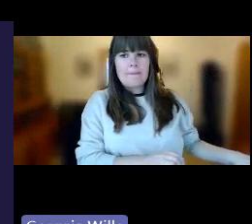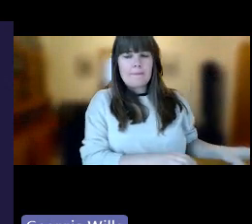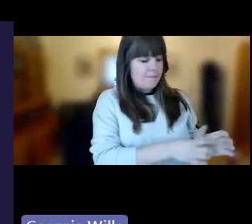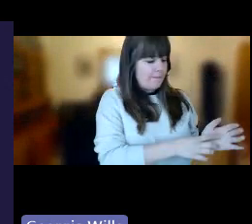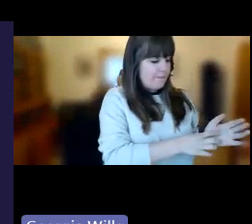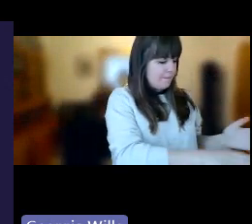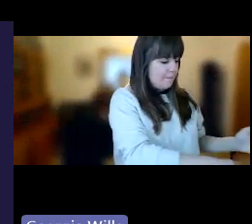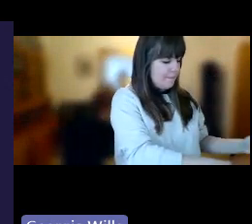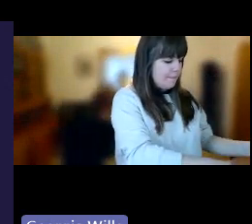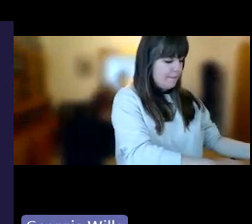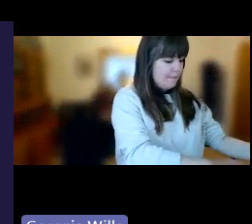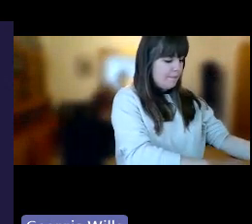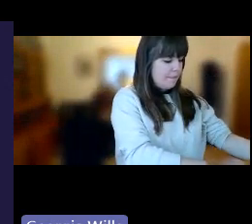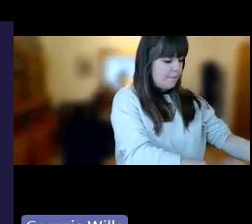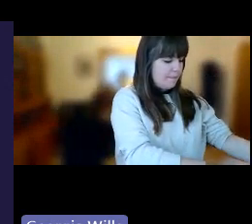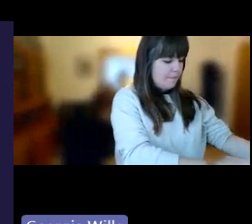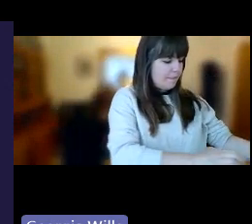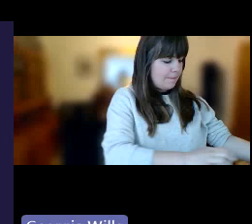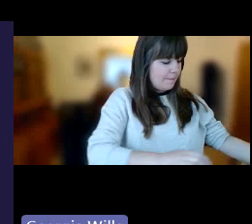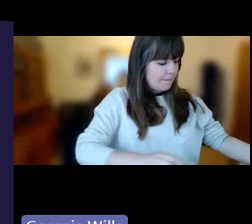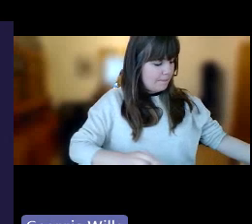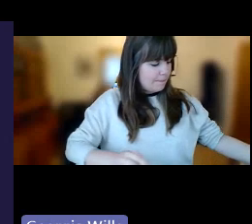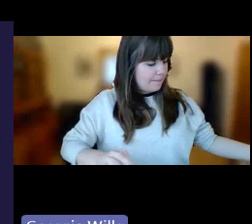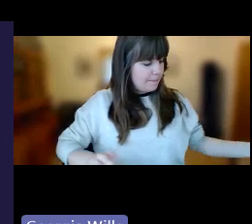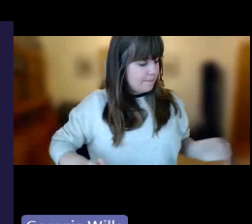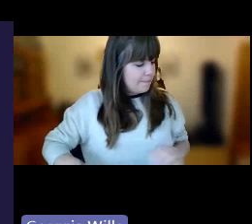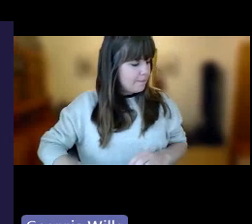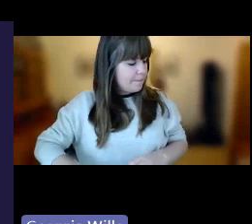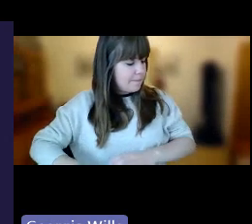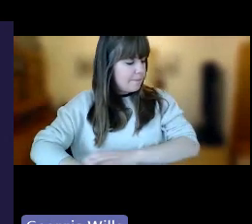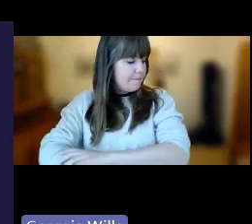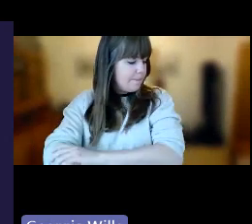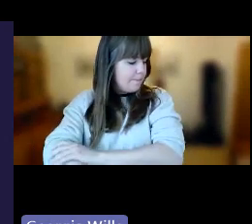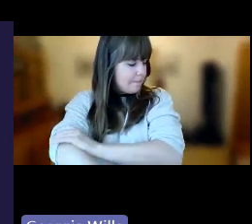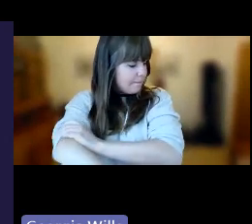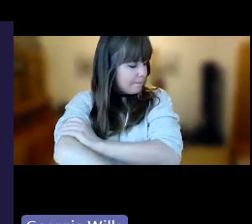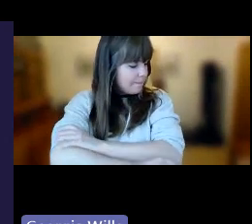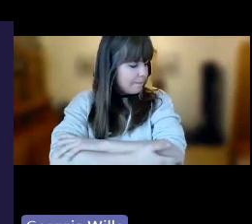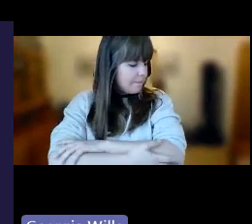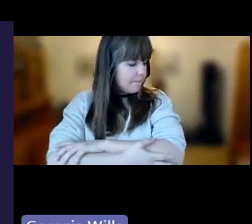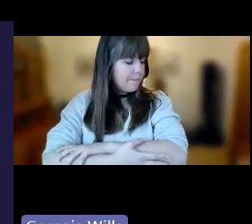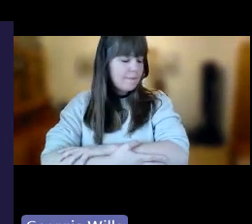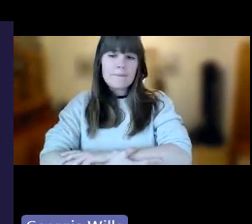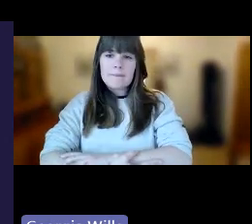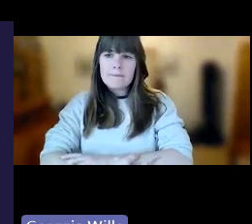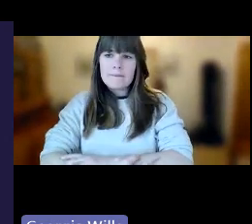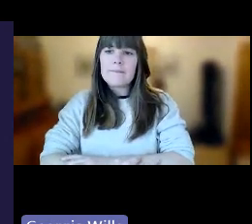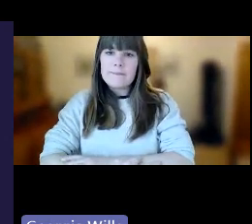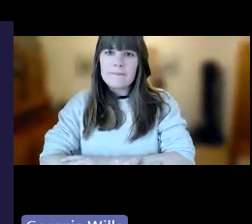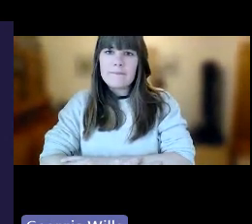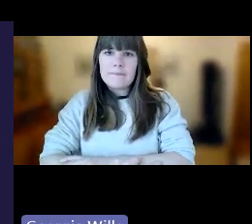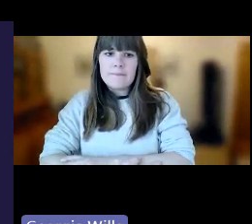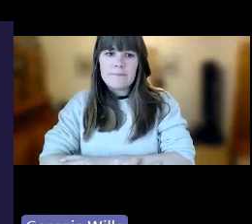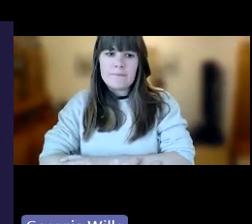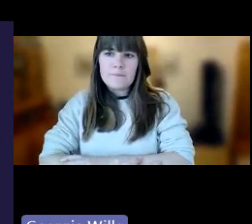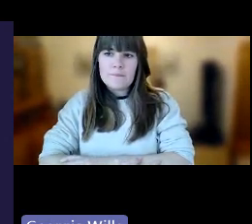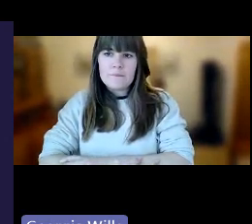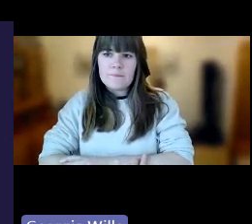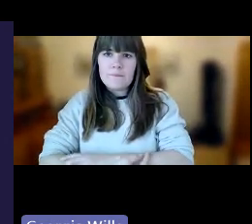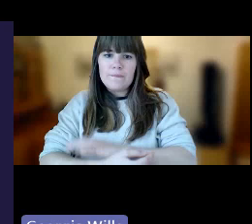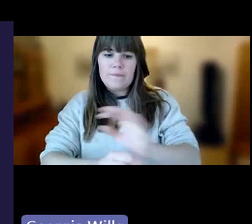you have, or just for some general advice too. So there is that opportunity, but please do make use of the next few minutes if you do